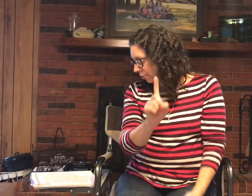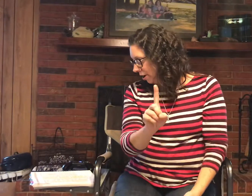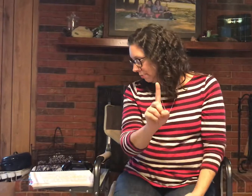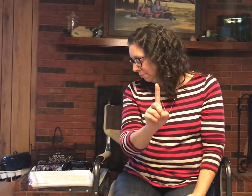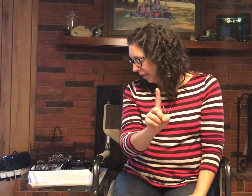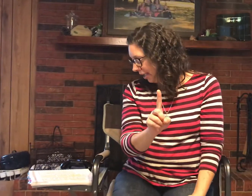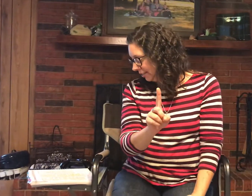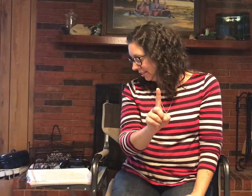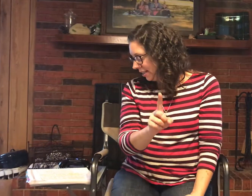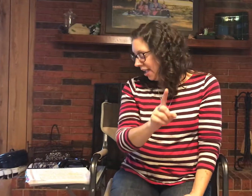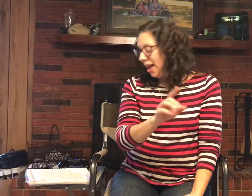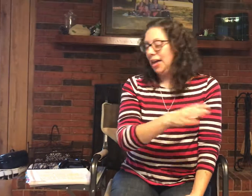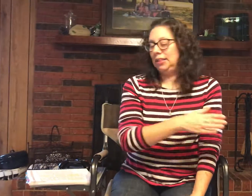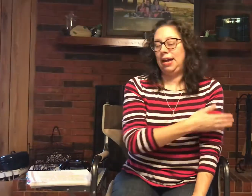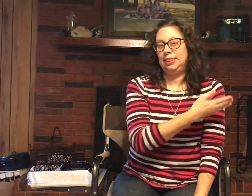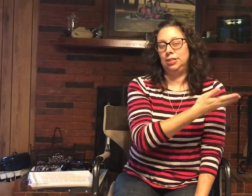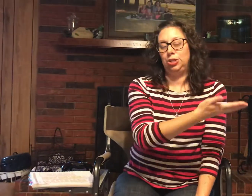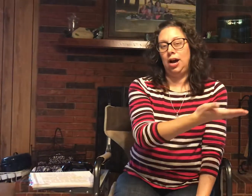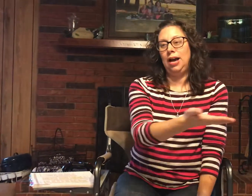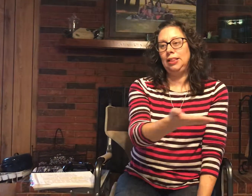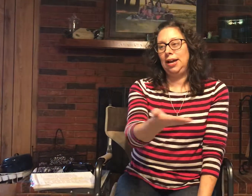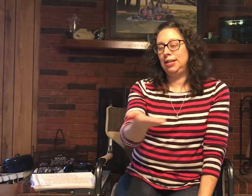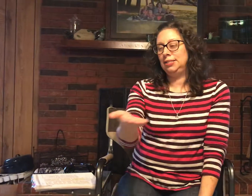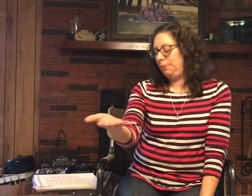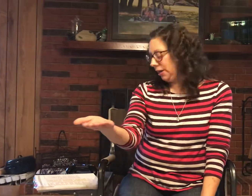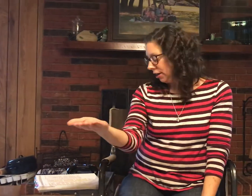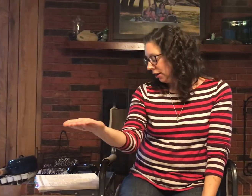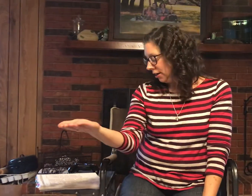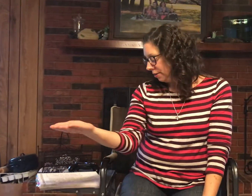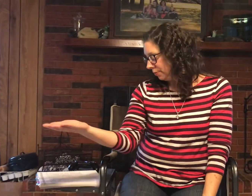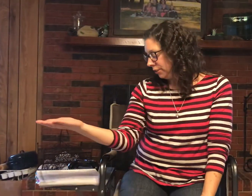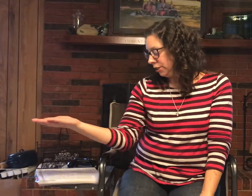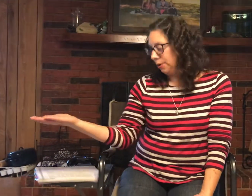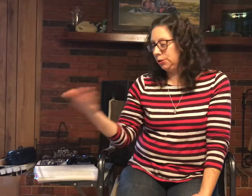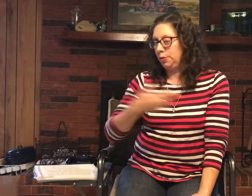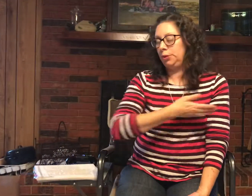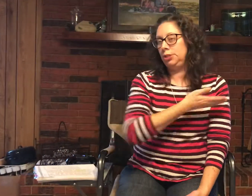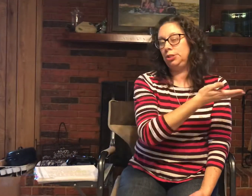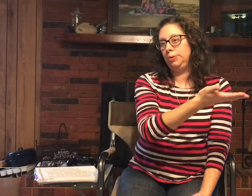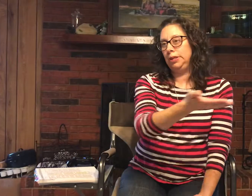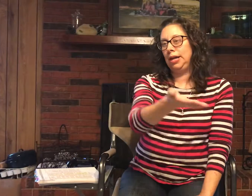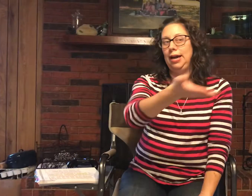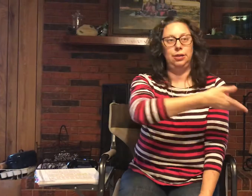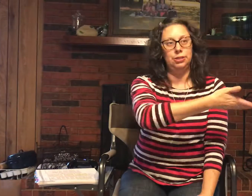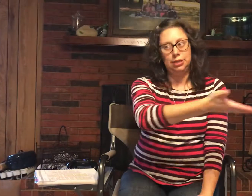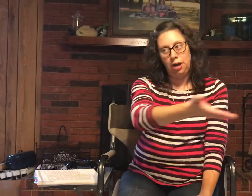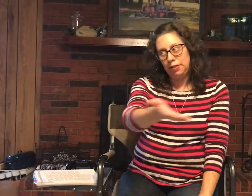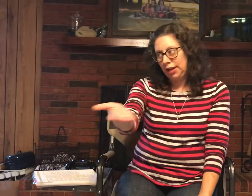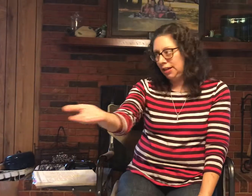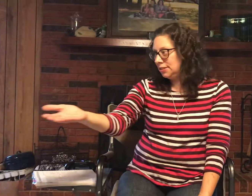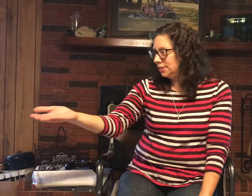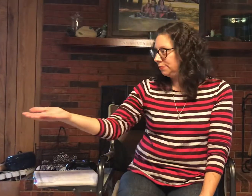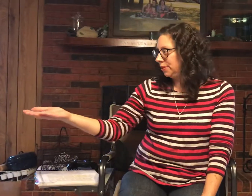one place, and like the dry land appear, and it was so. So we're just doing like, you see all the land?